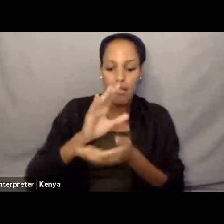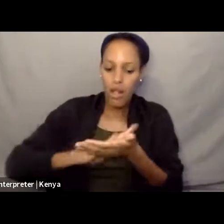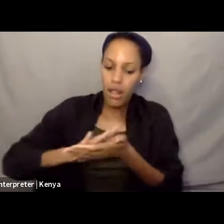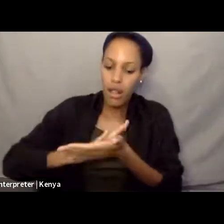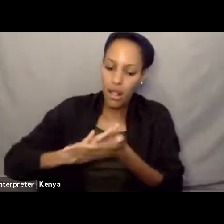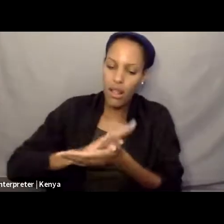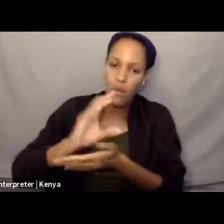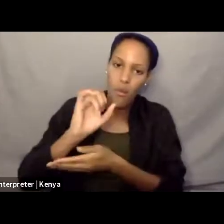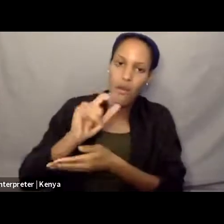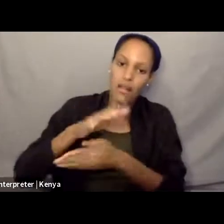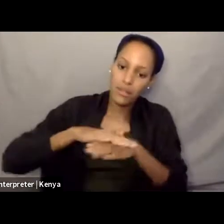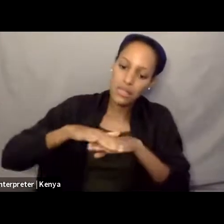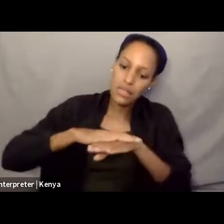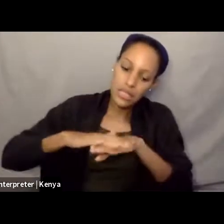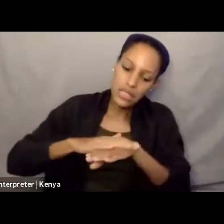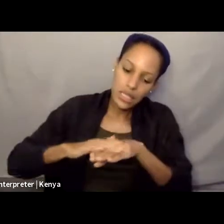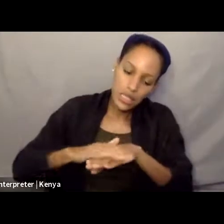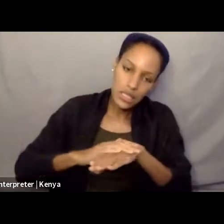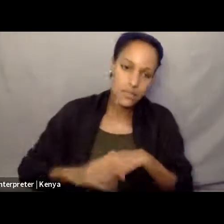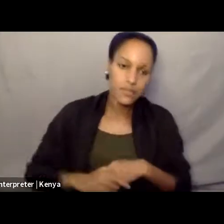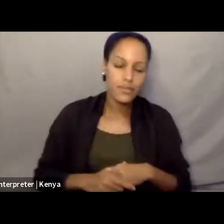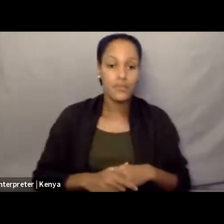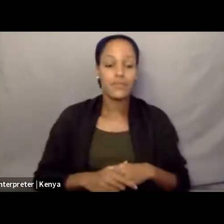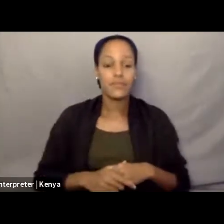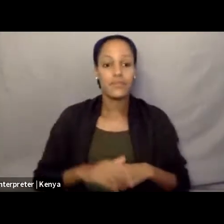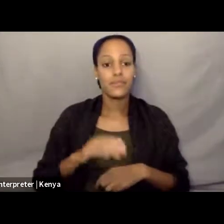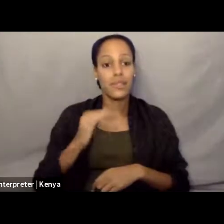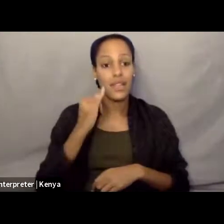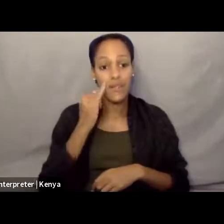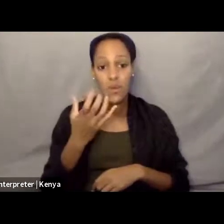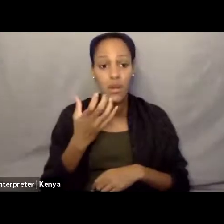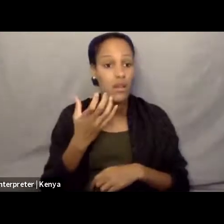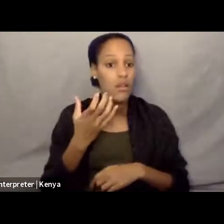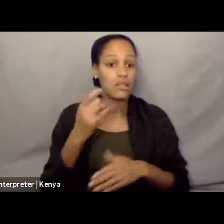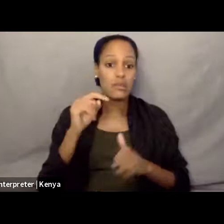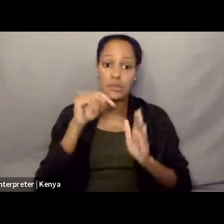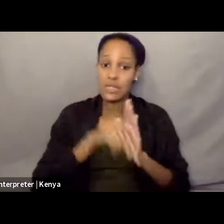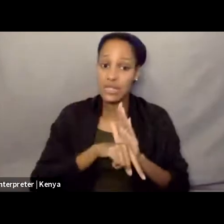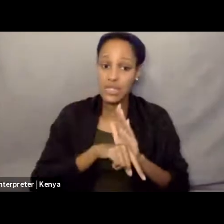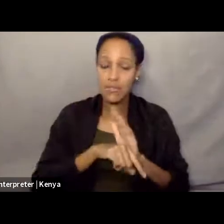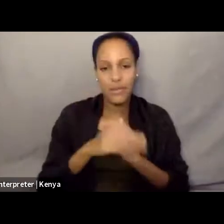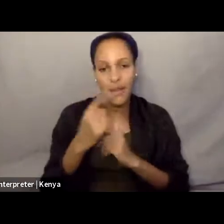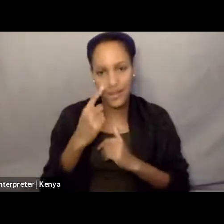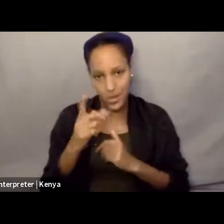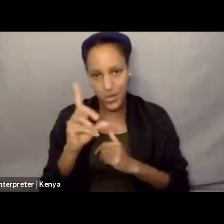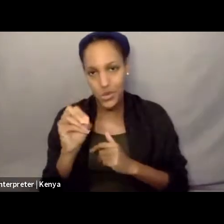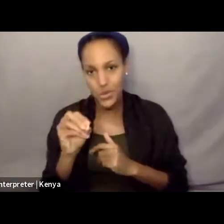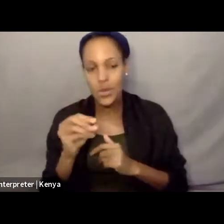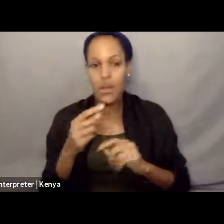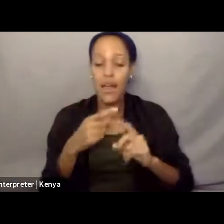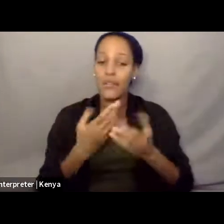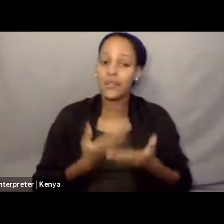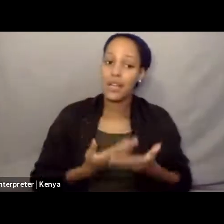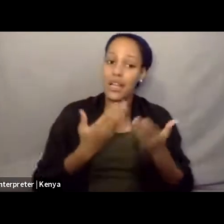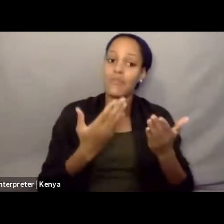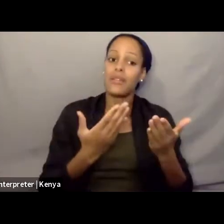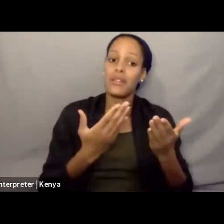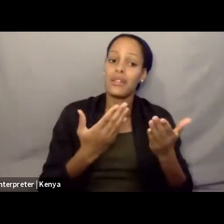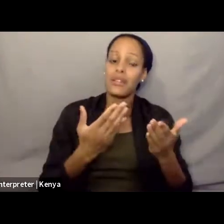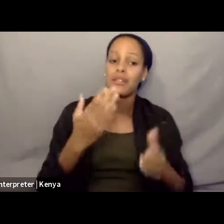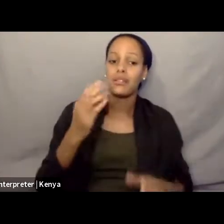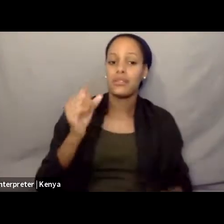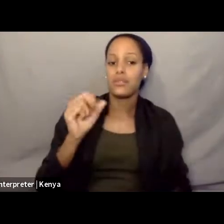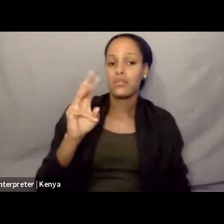applied. If you want to get way further into this, and I think you do, I recommend Simone White's